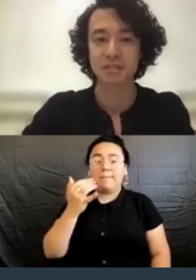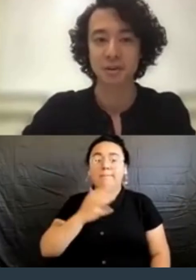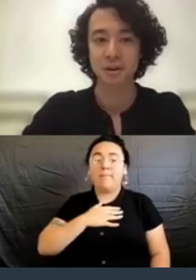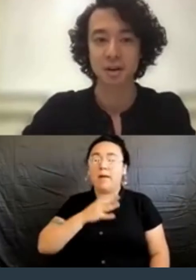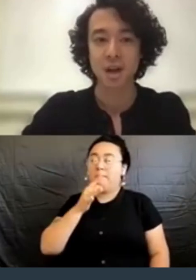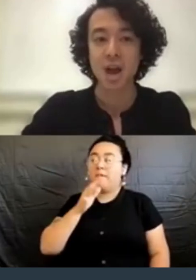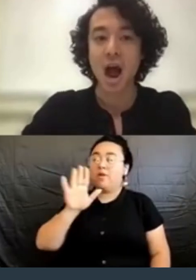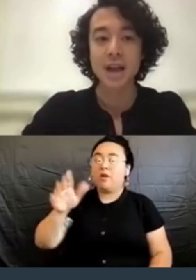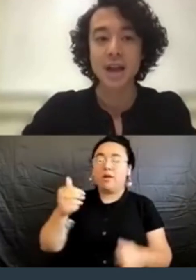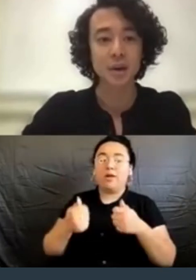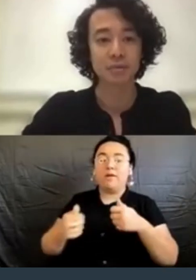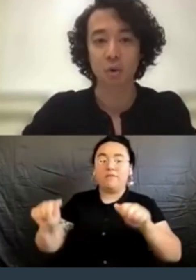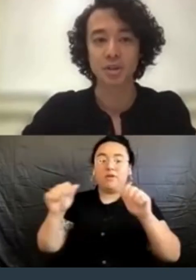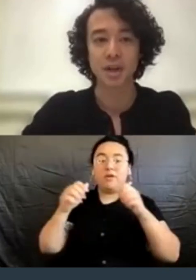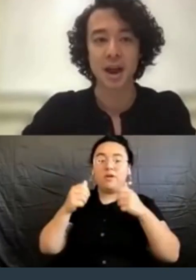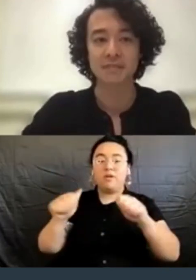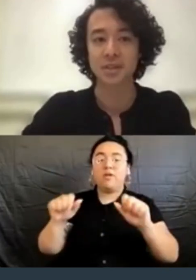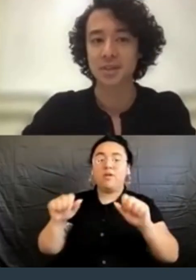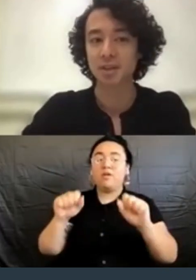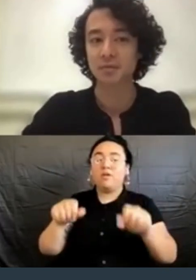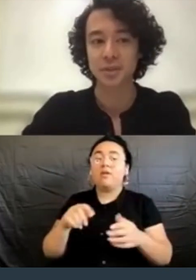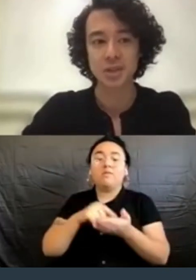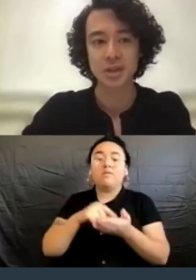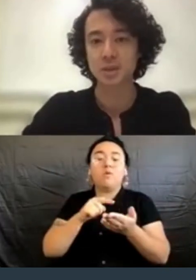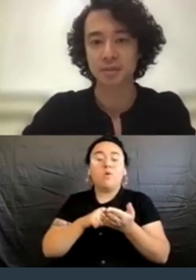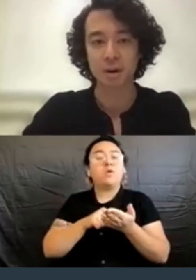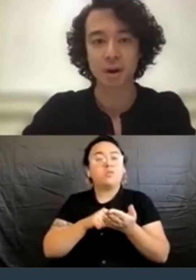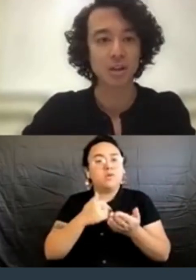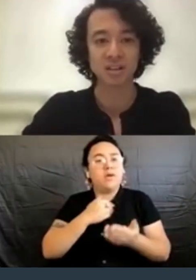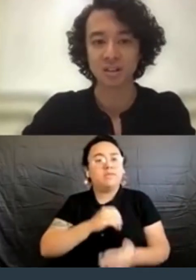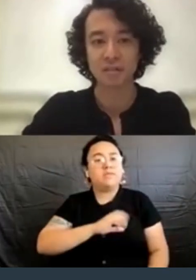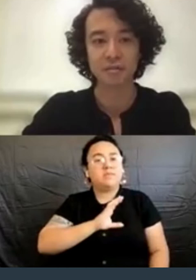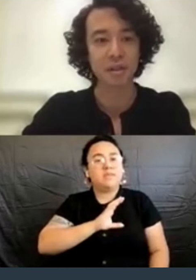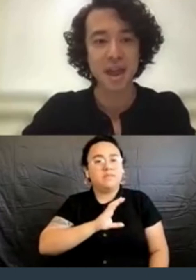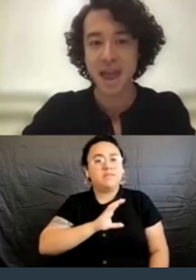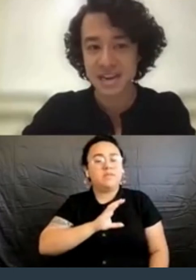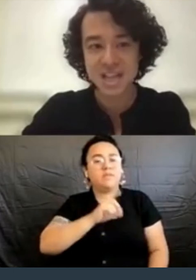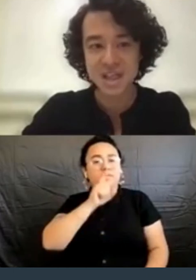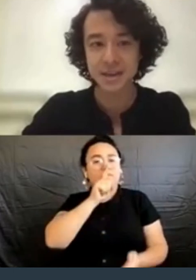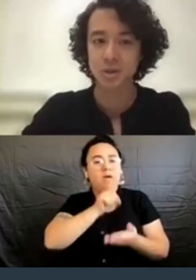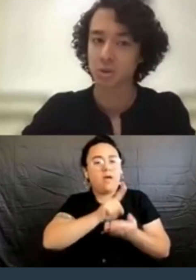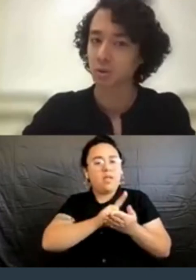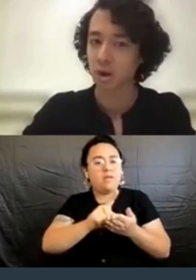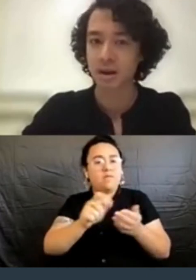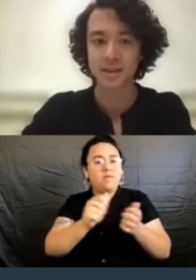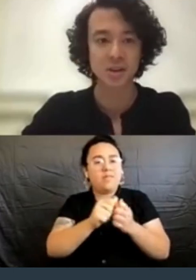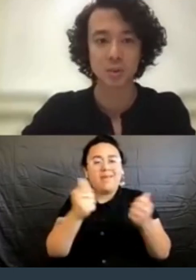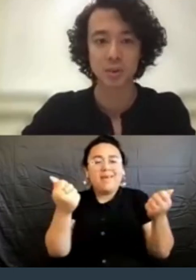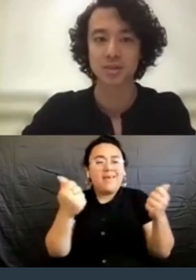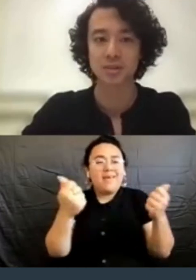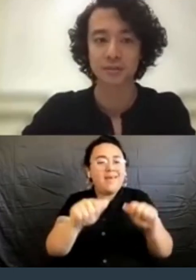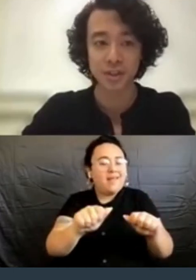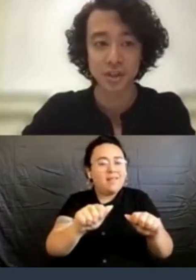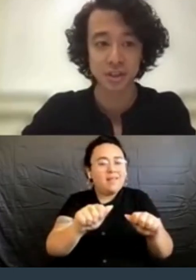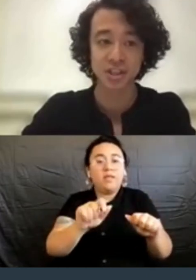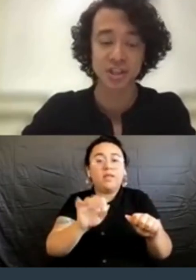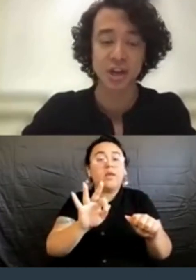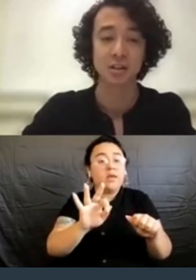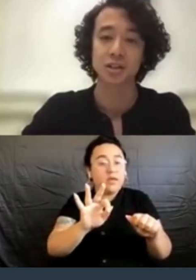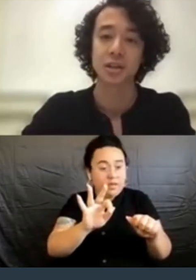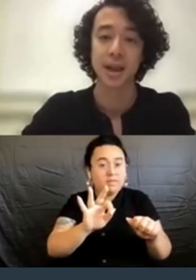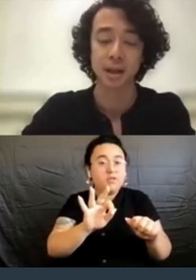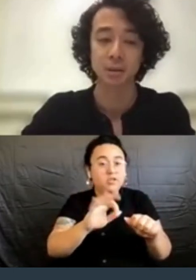mother's effort, I could afford to have the self-esteem to fall in love with anything so long as it was